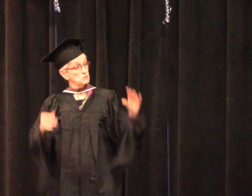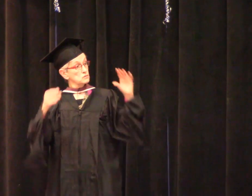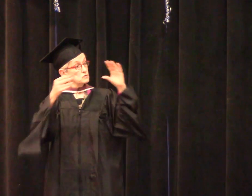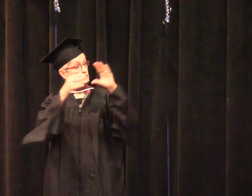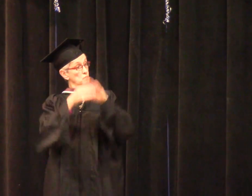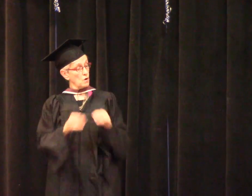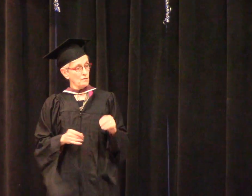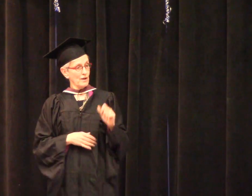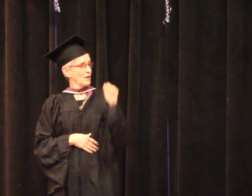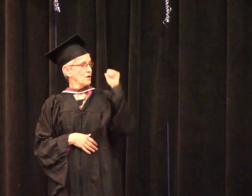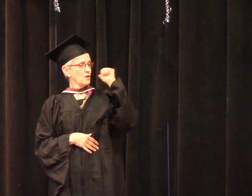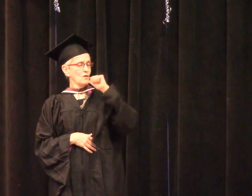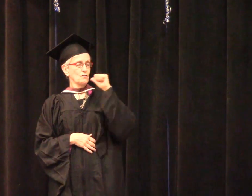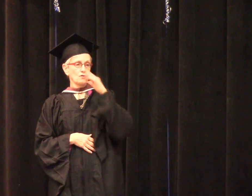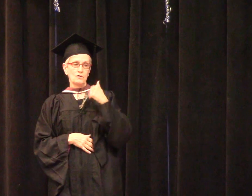kind, be good.